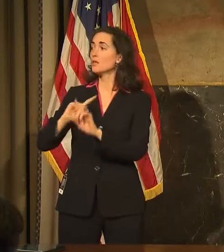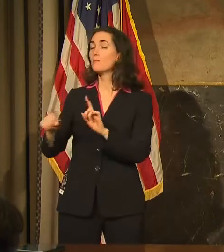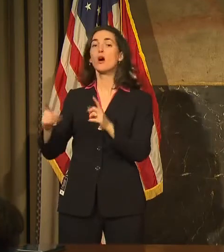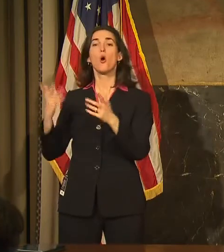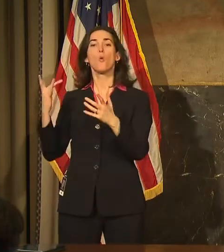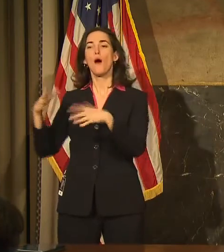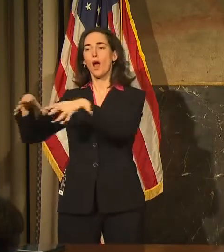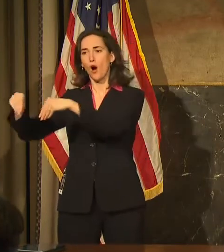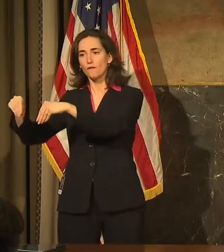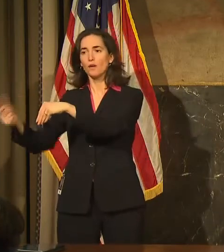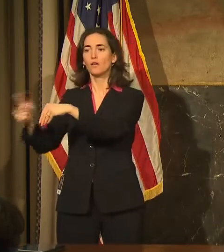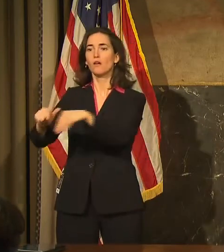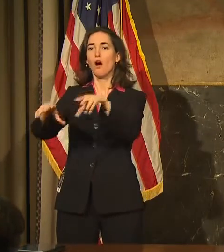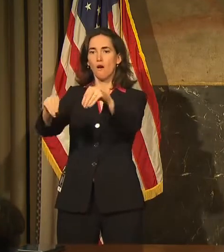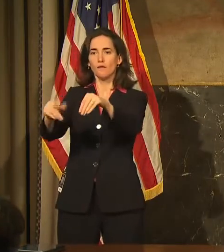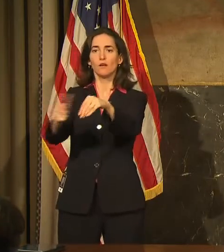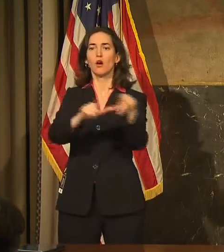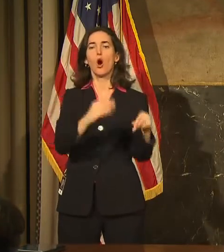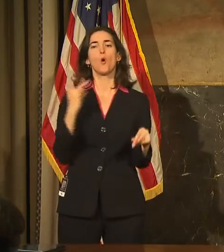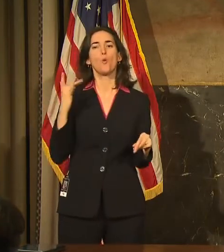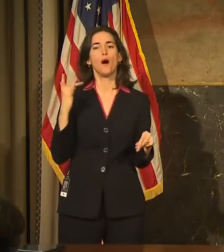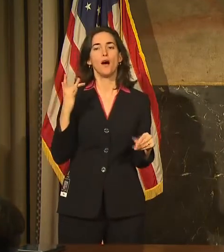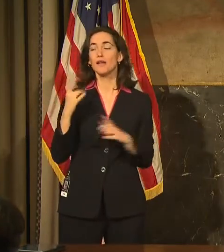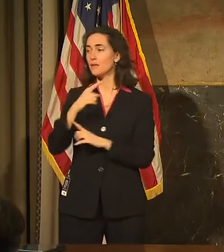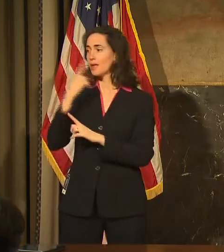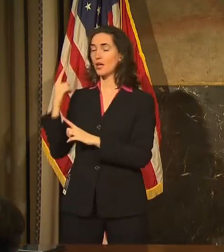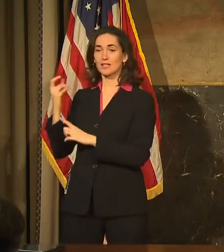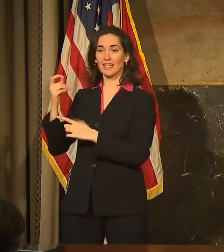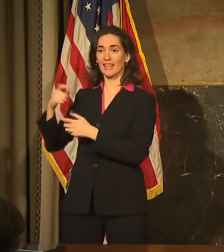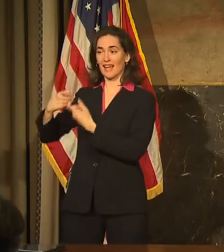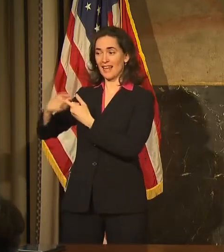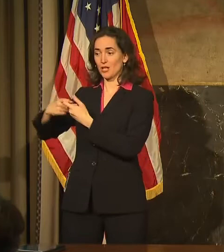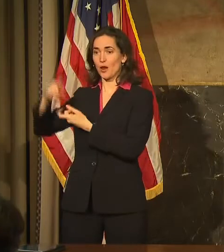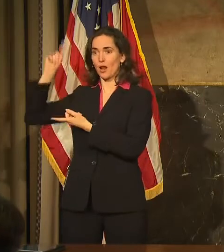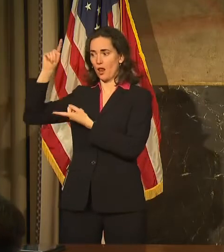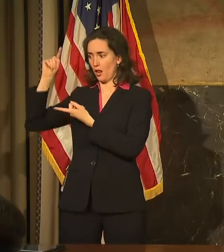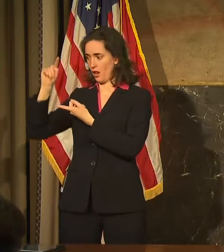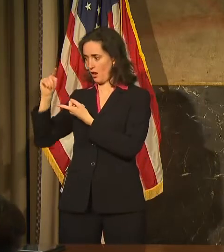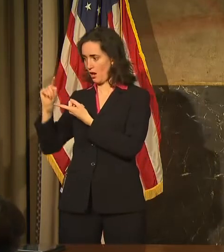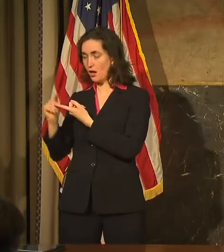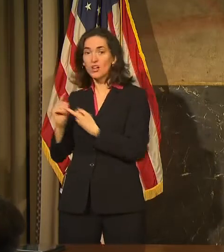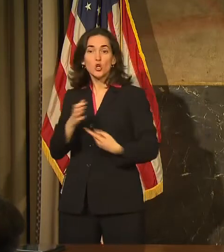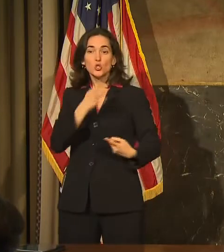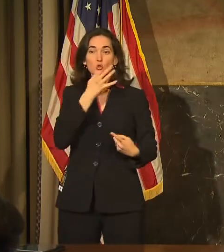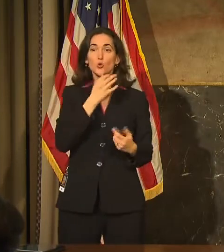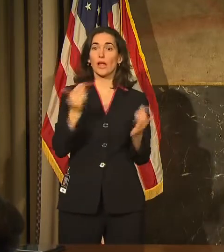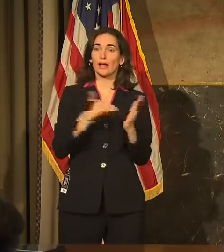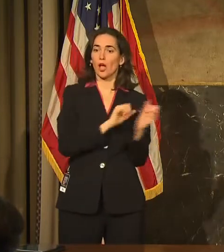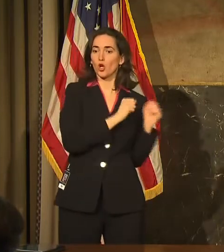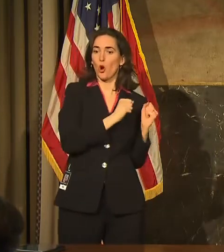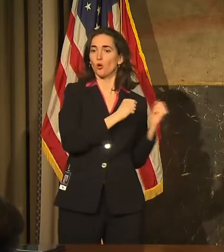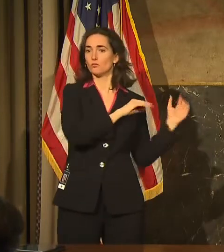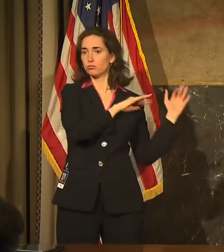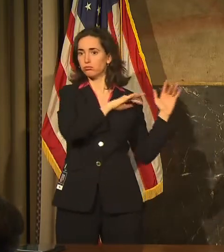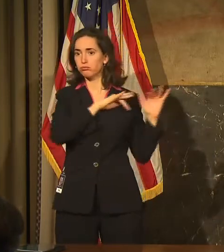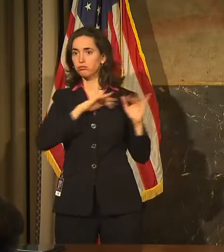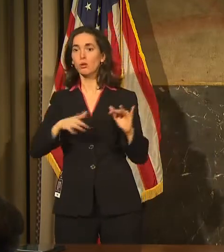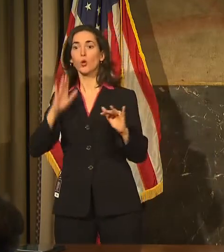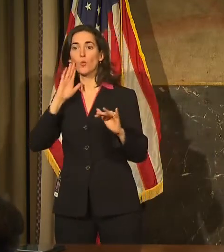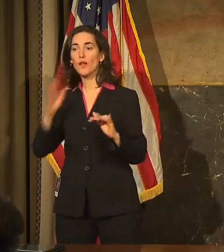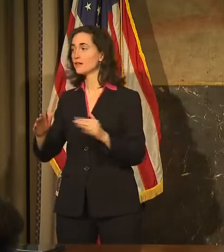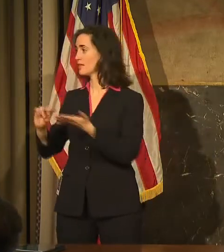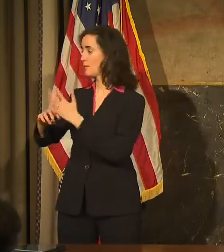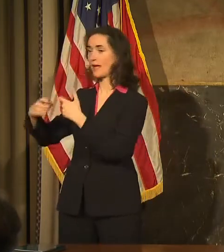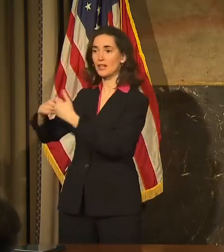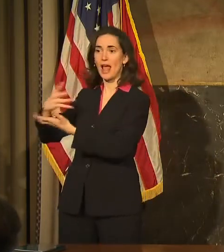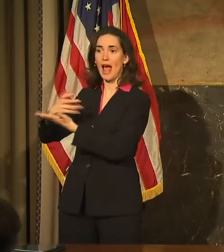be obviously much more problematic, especially when you had a second weather system coming in on the heels of the first one. But